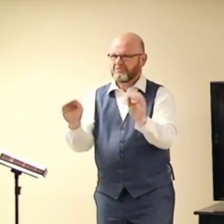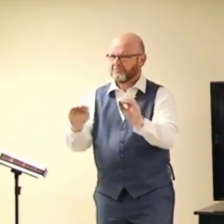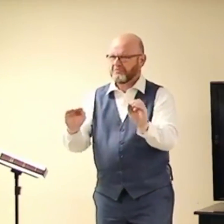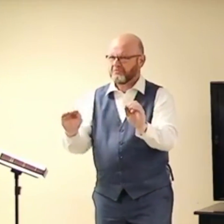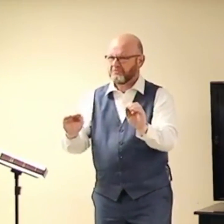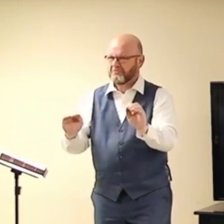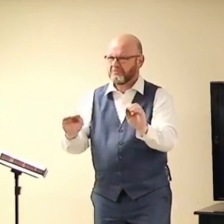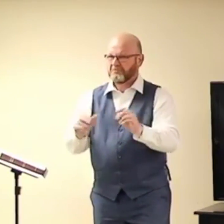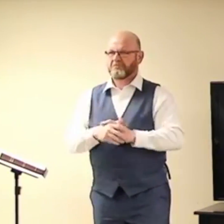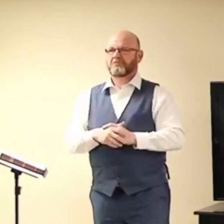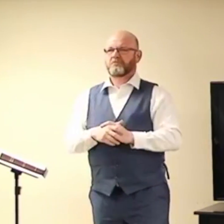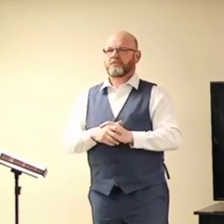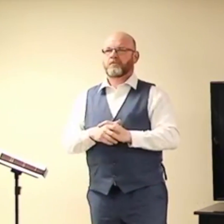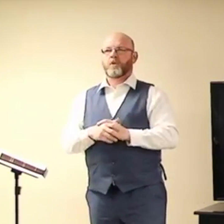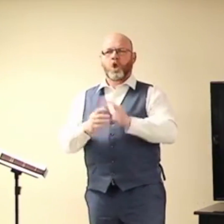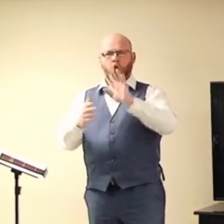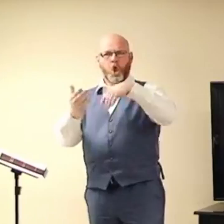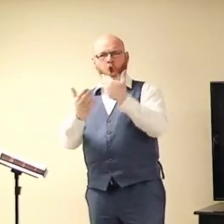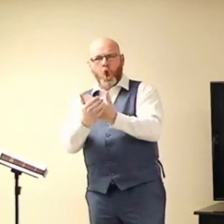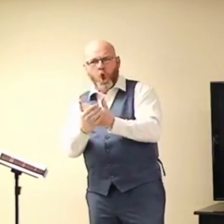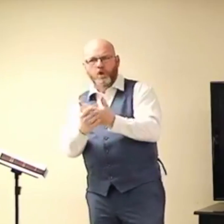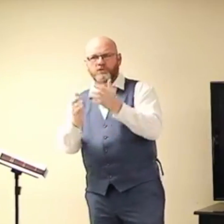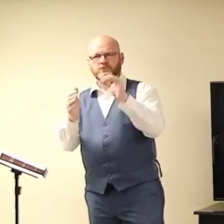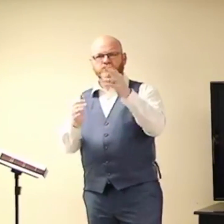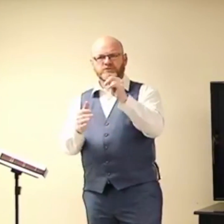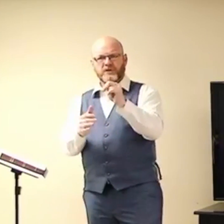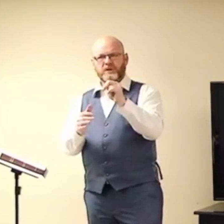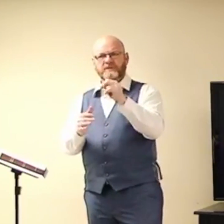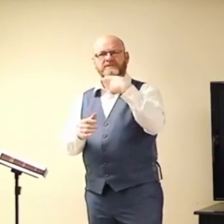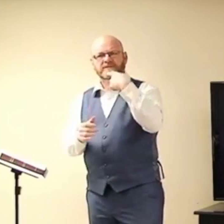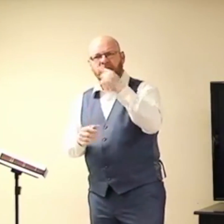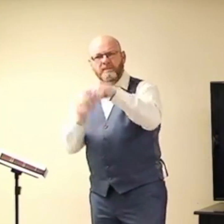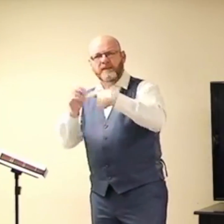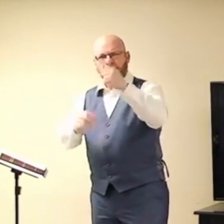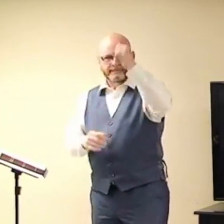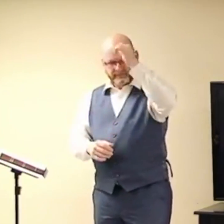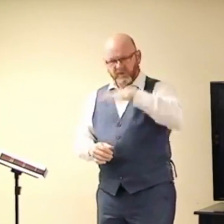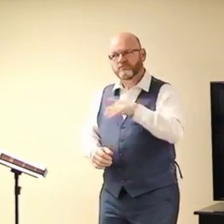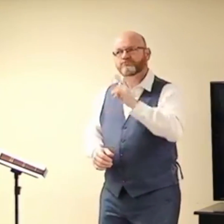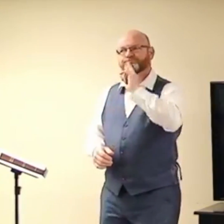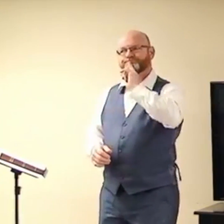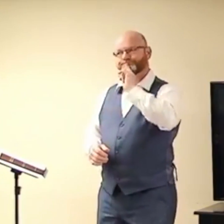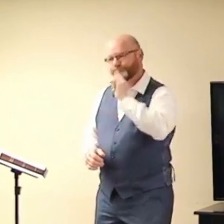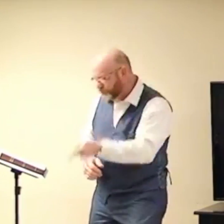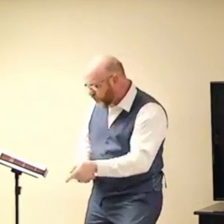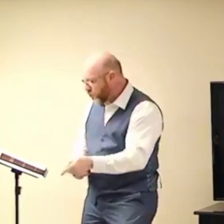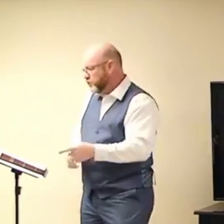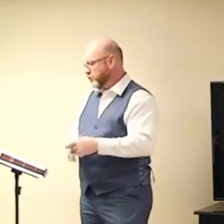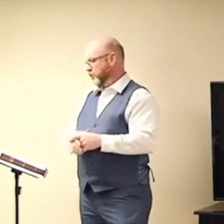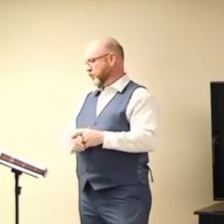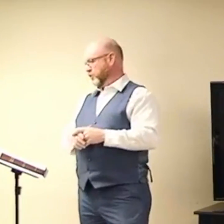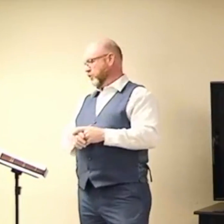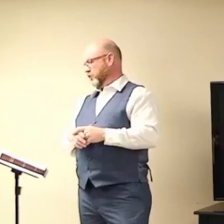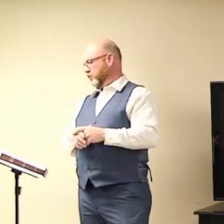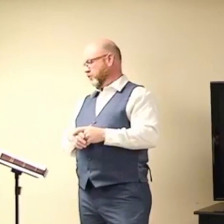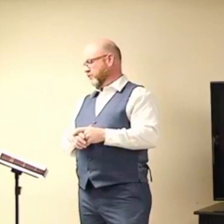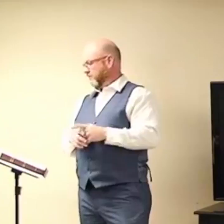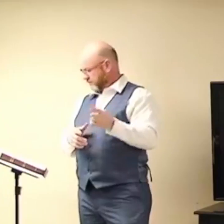John never performed a sign, never performed miracles, all that John said about this man